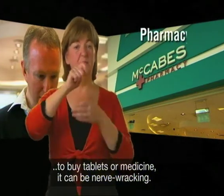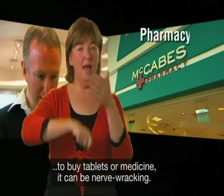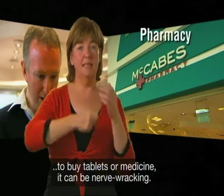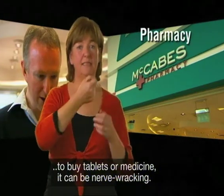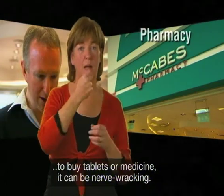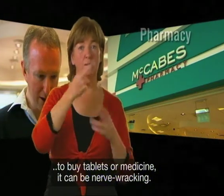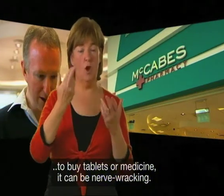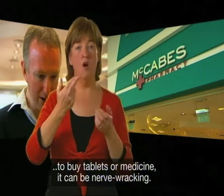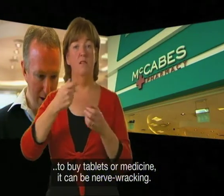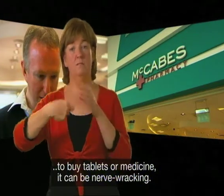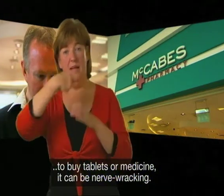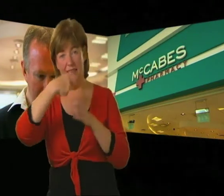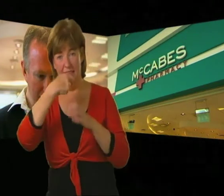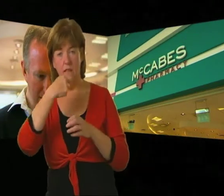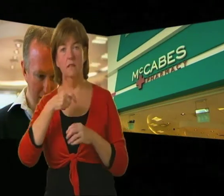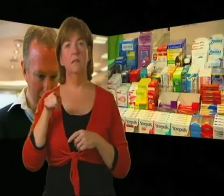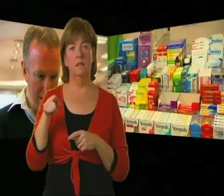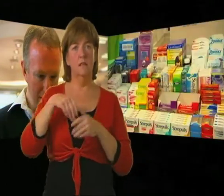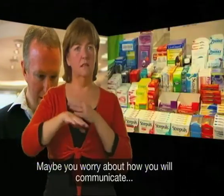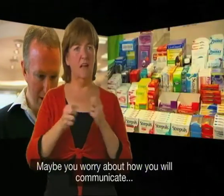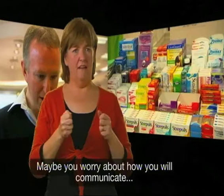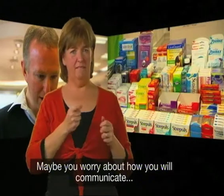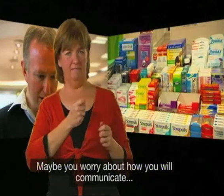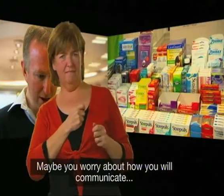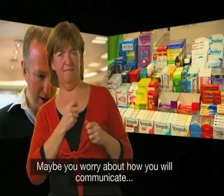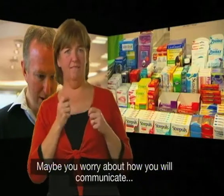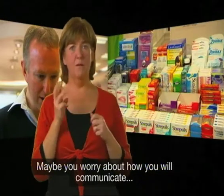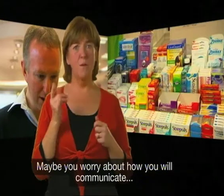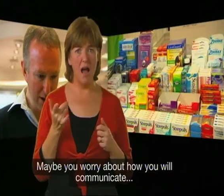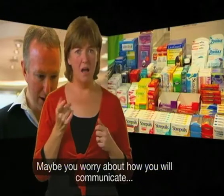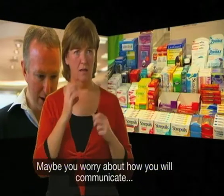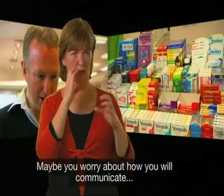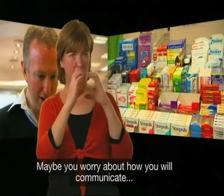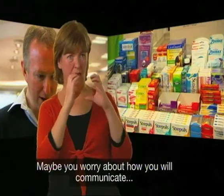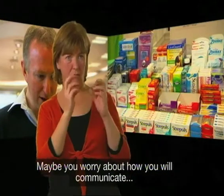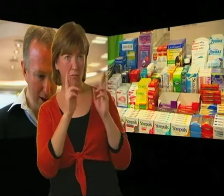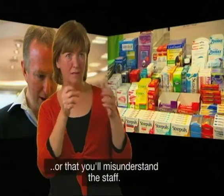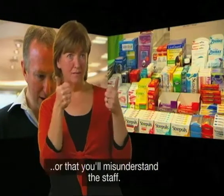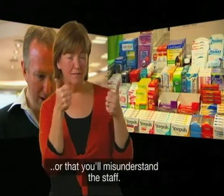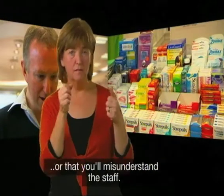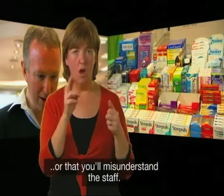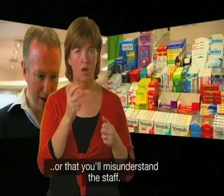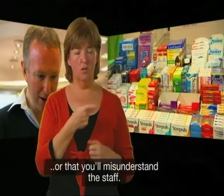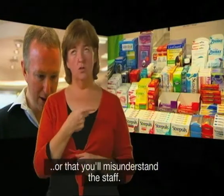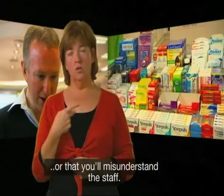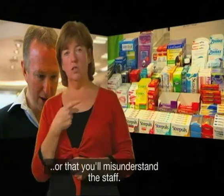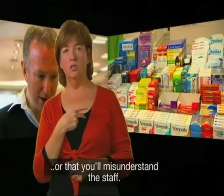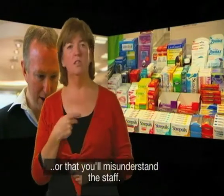it can be nerve-wracking. Maybe you worry about how you will communicate or that you'll misunderstand the staff.